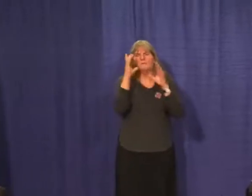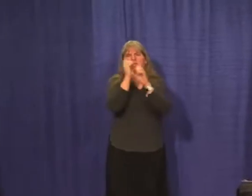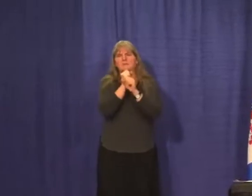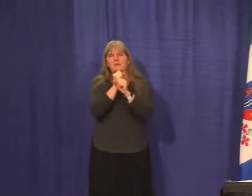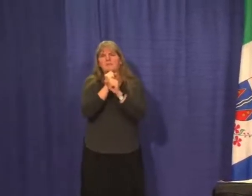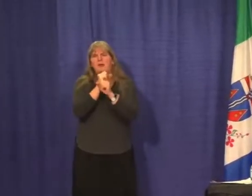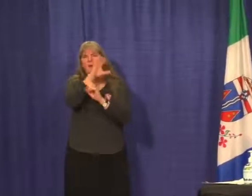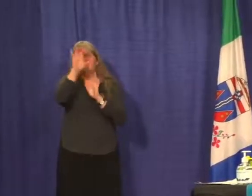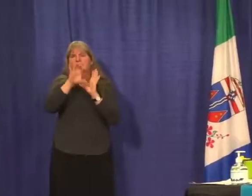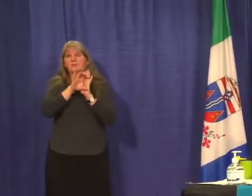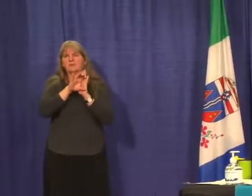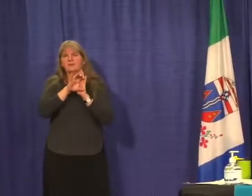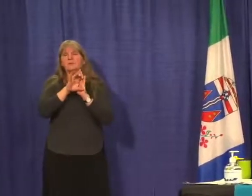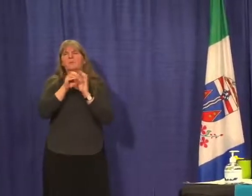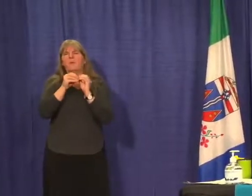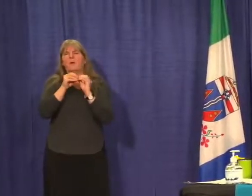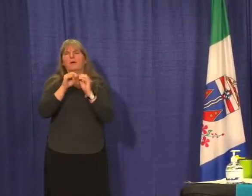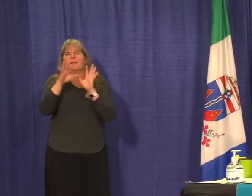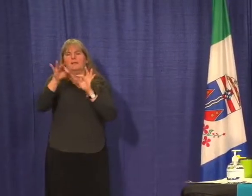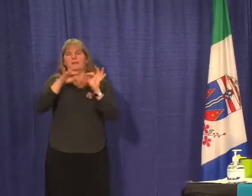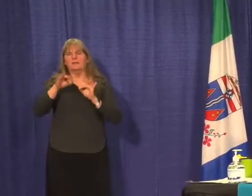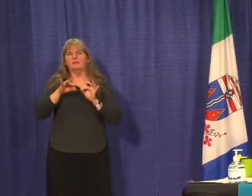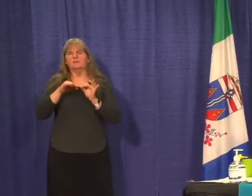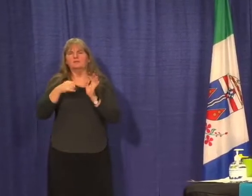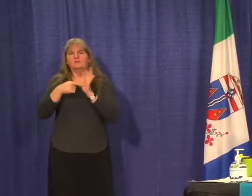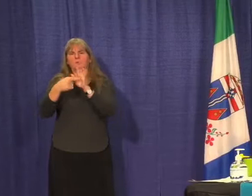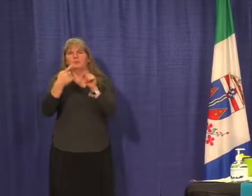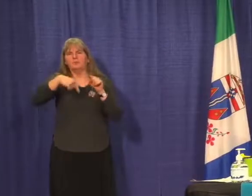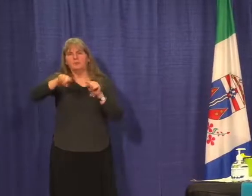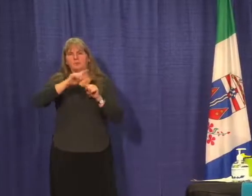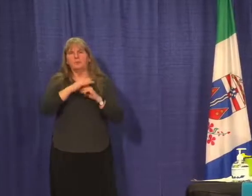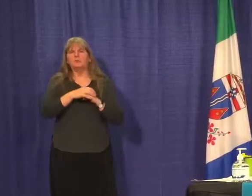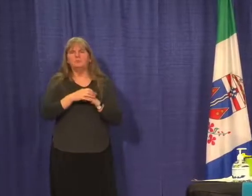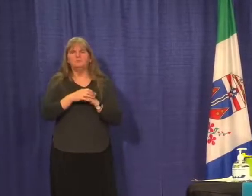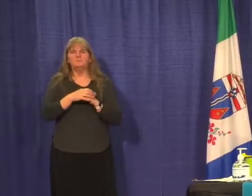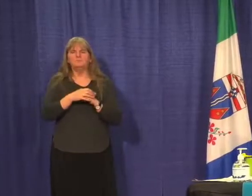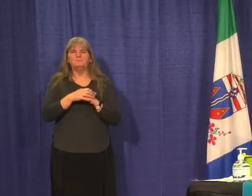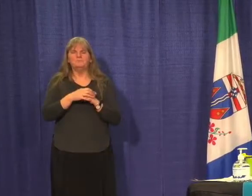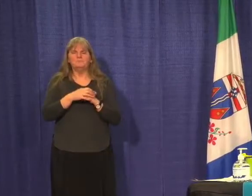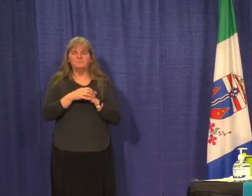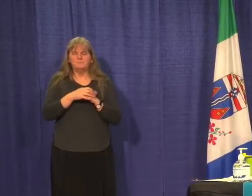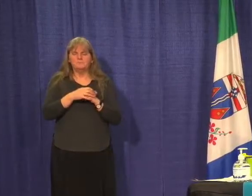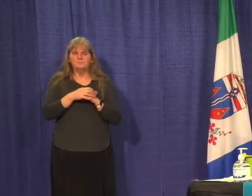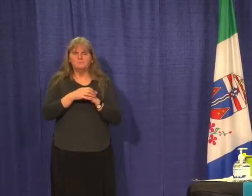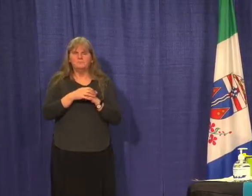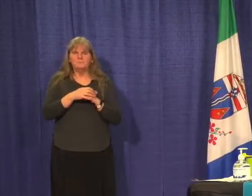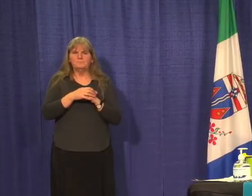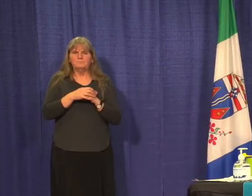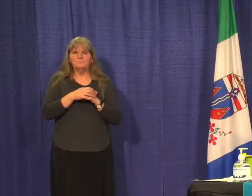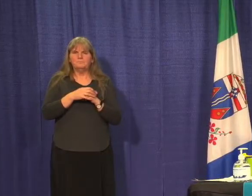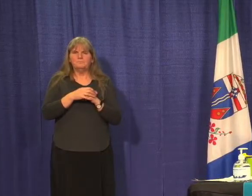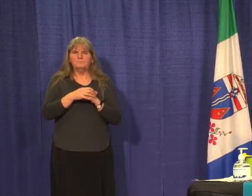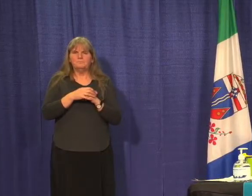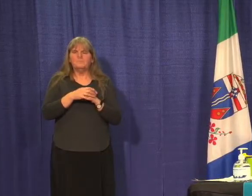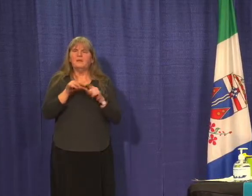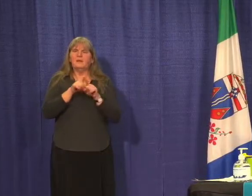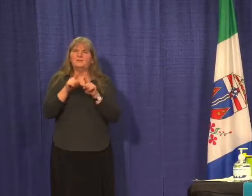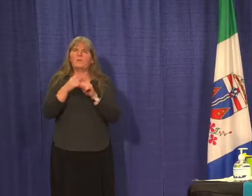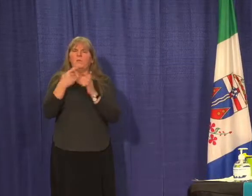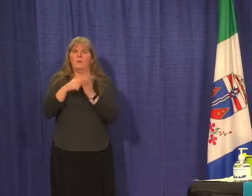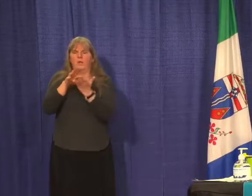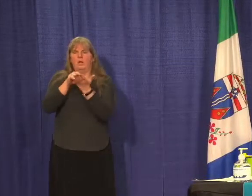infographic so that we can illustrate these patterns of COVID transmission we're seeing in the territory, as well as the lessons learned